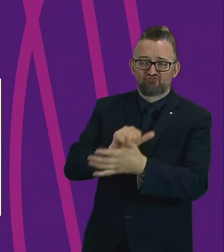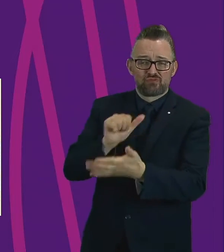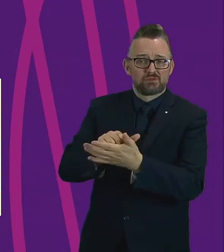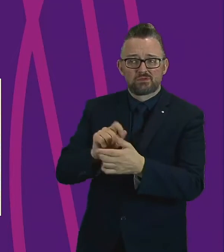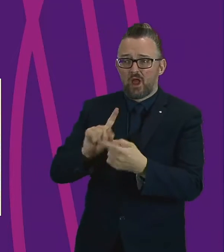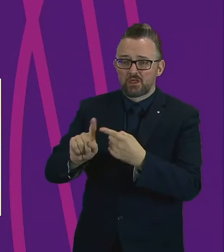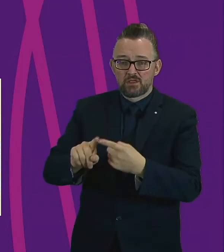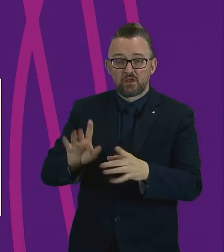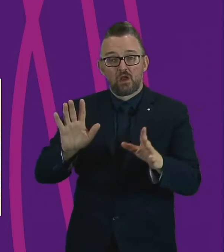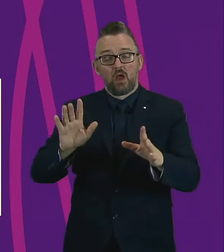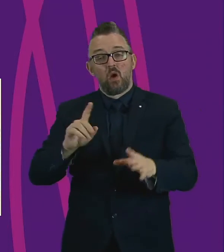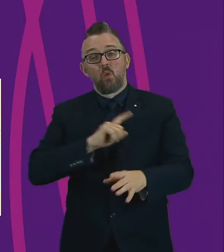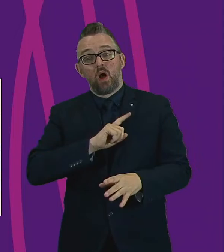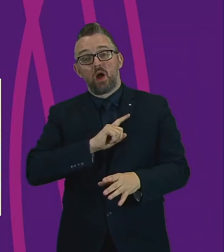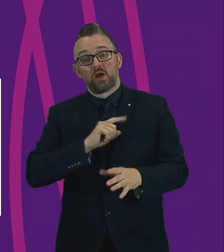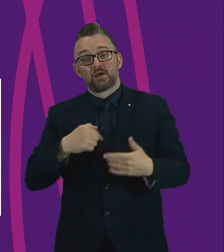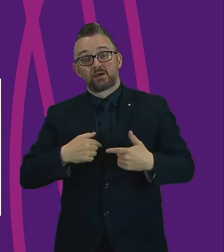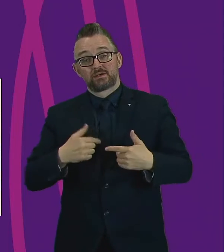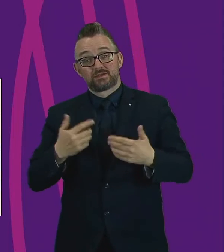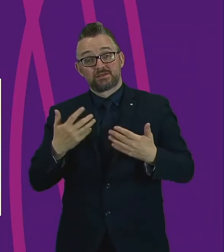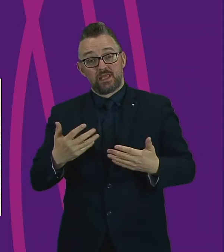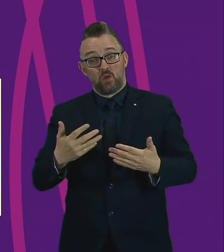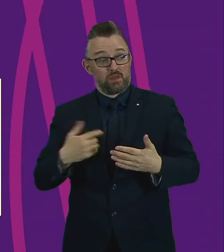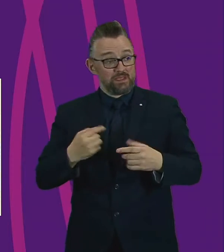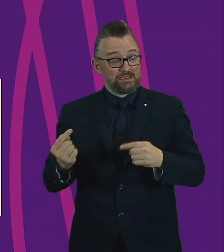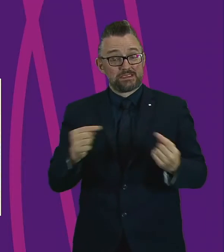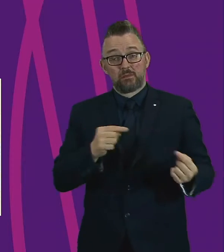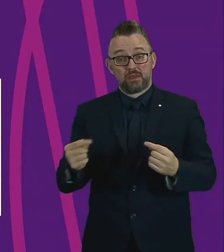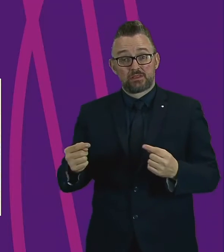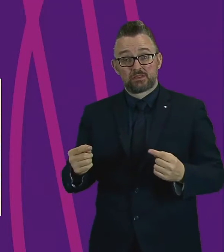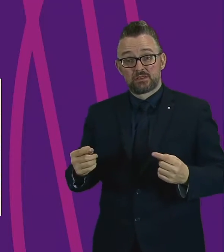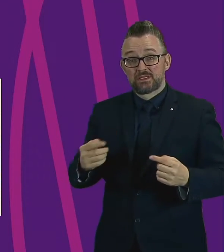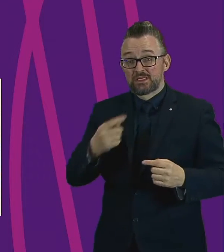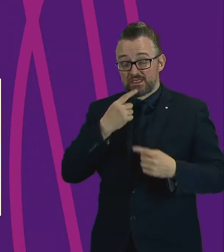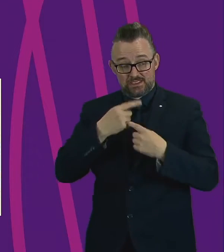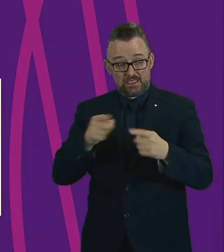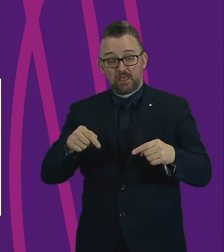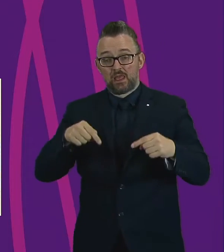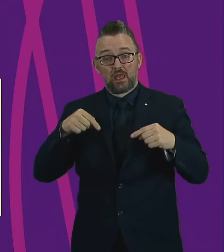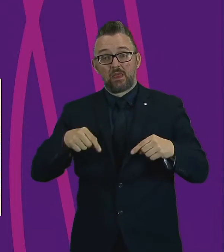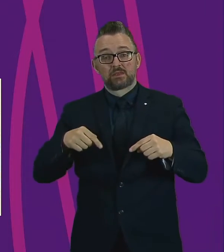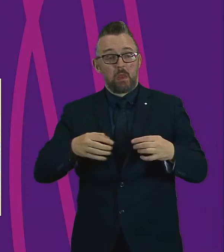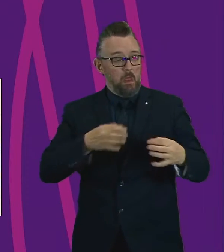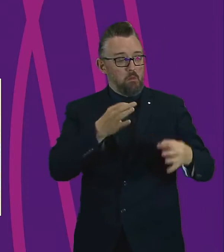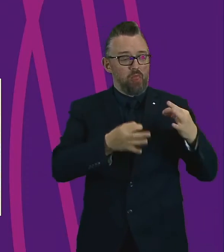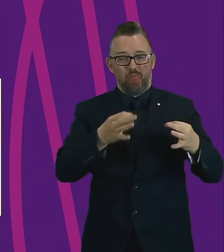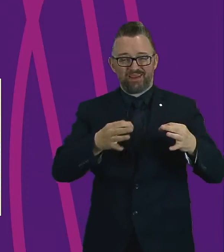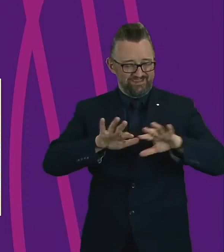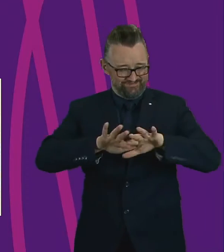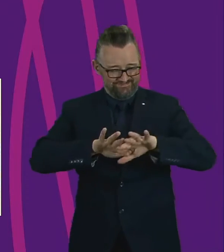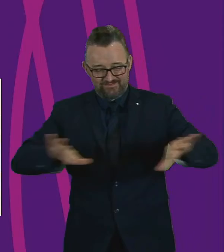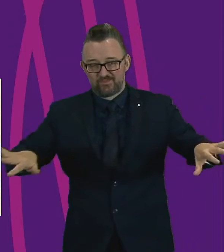be crystal clear at the start of this debate that this goes beyond party politics, that we will work with